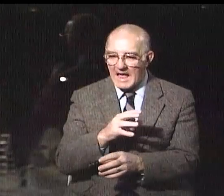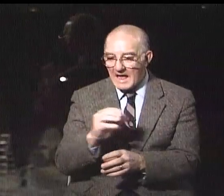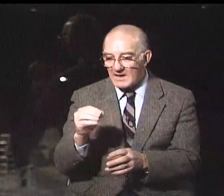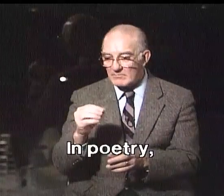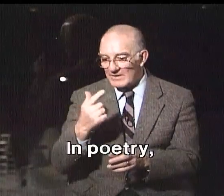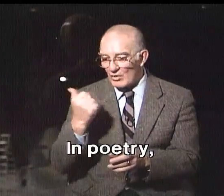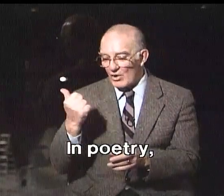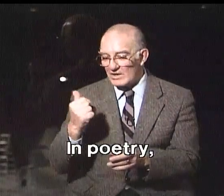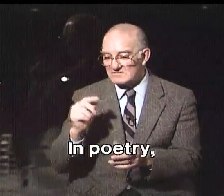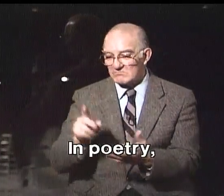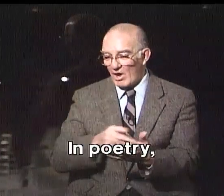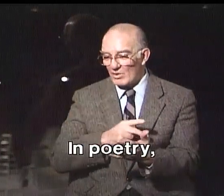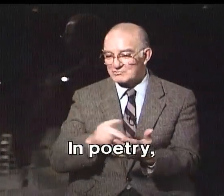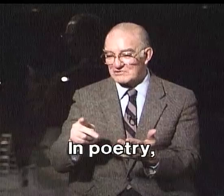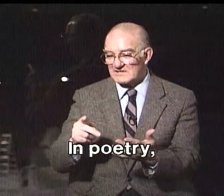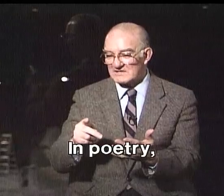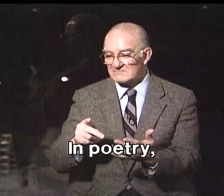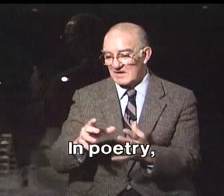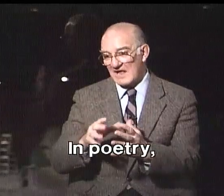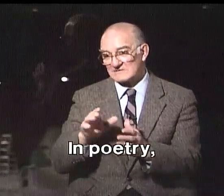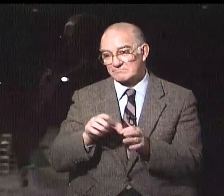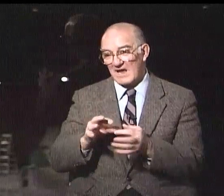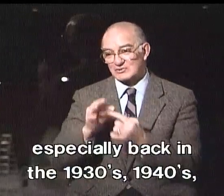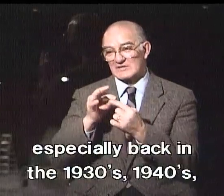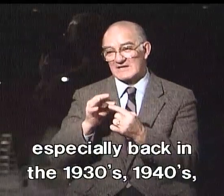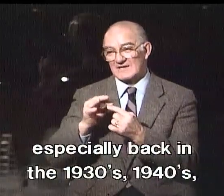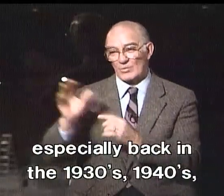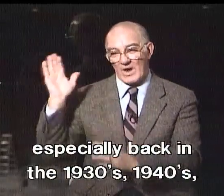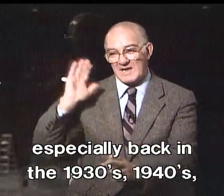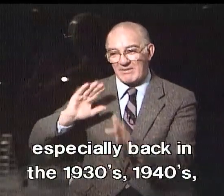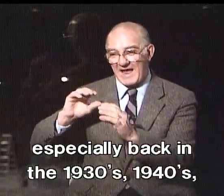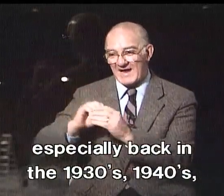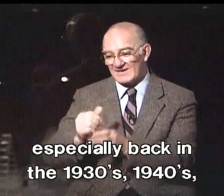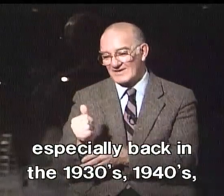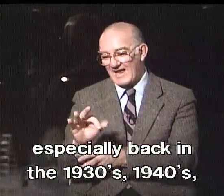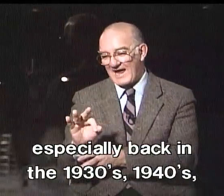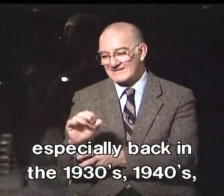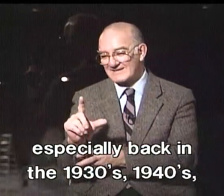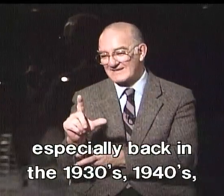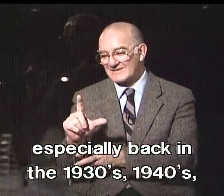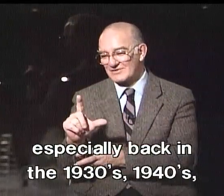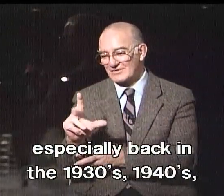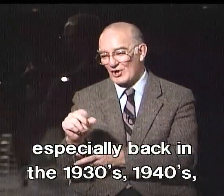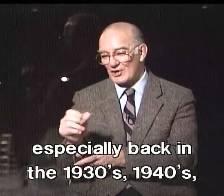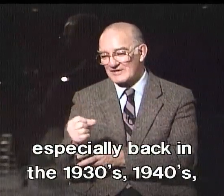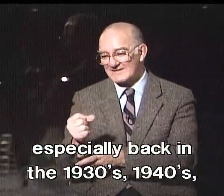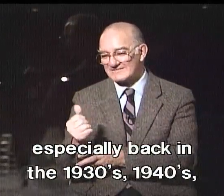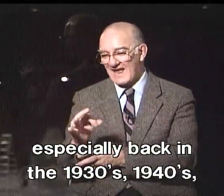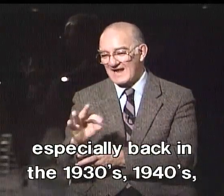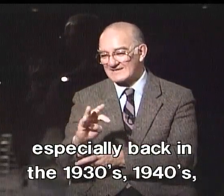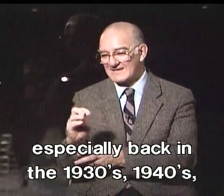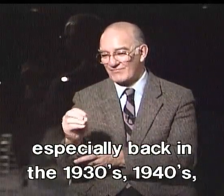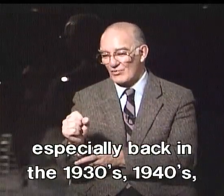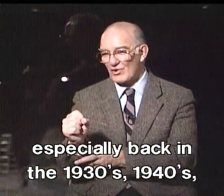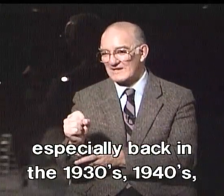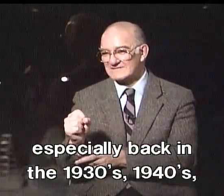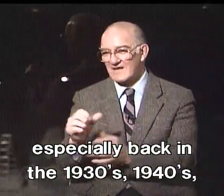And because in poetry, especially way back in the 1930s, 1940s, a